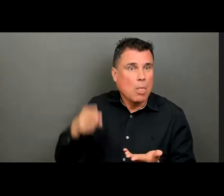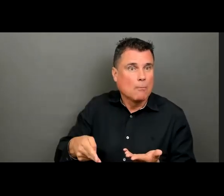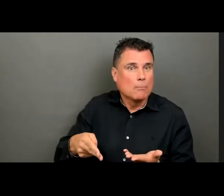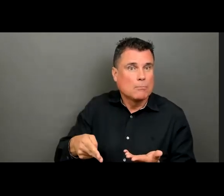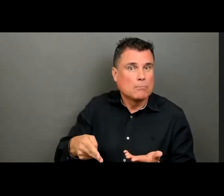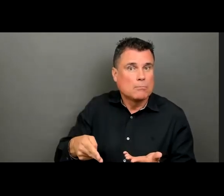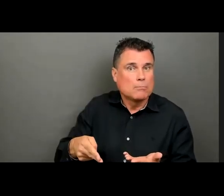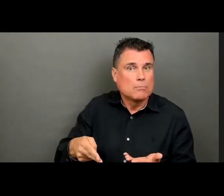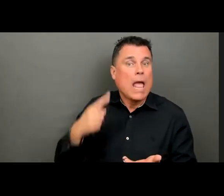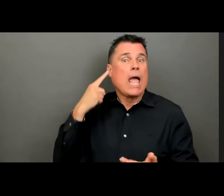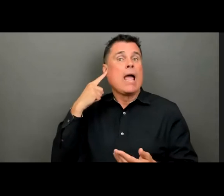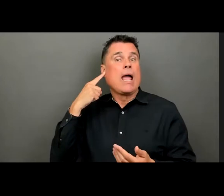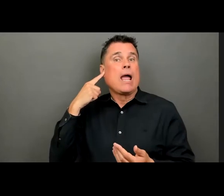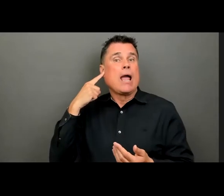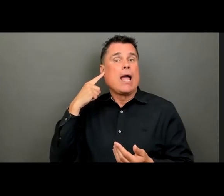Mentioned here